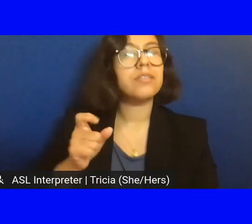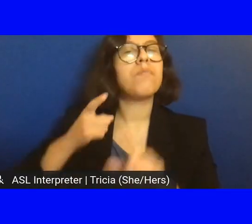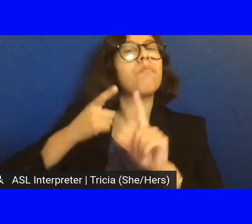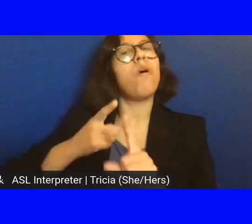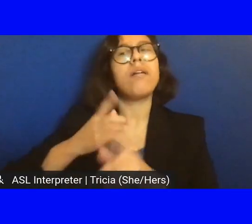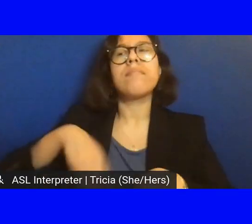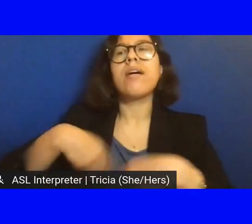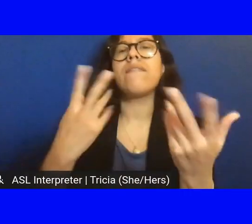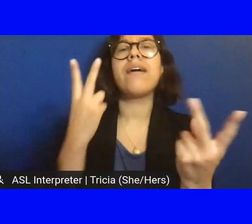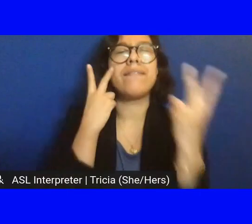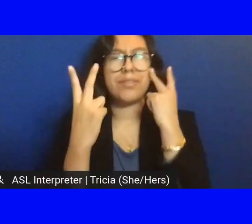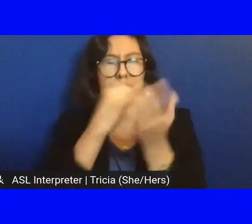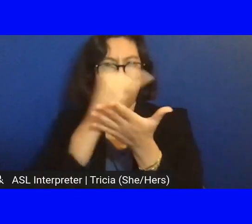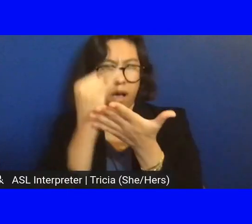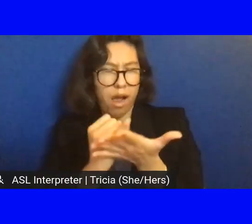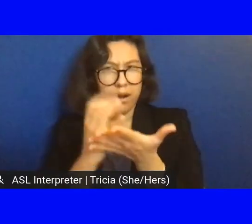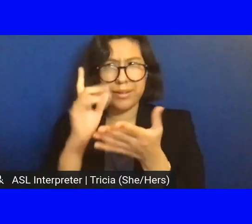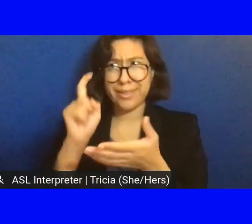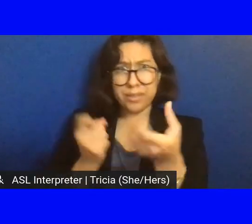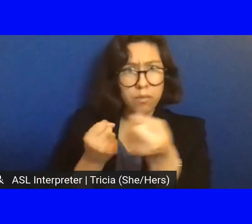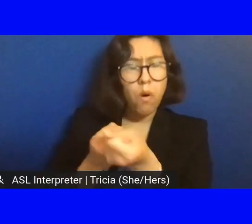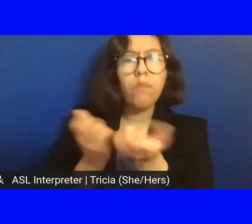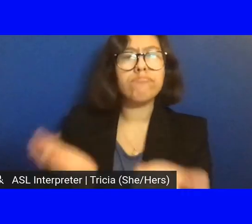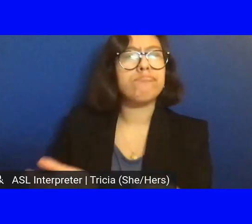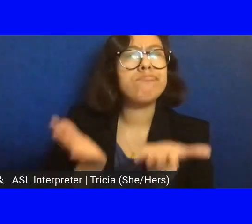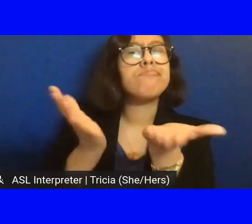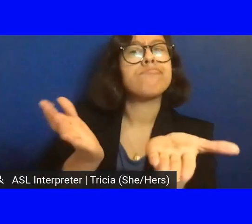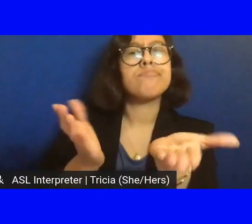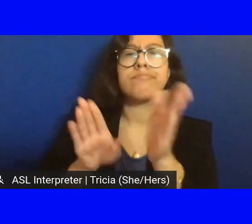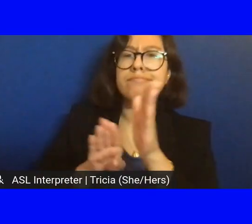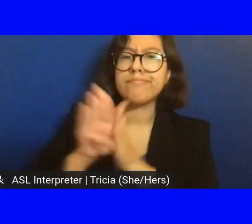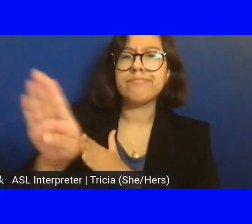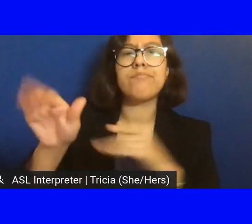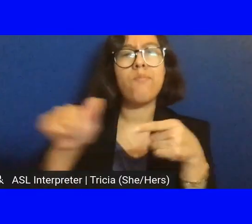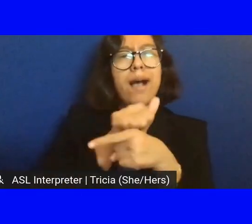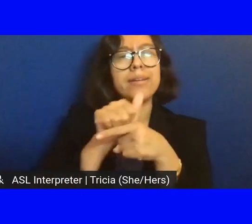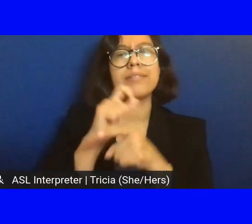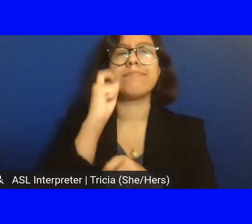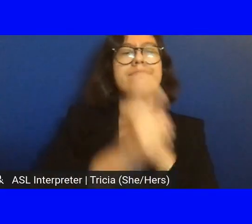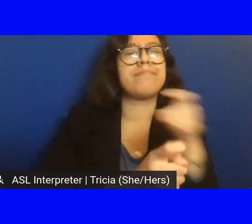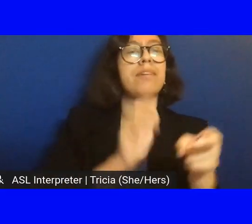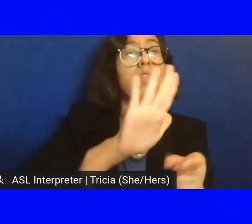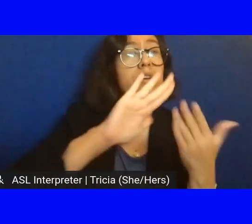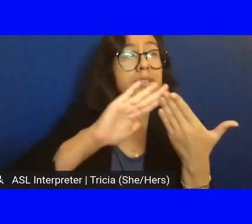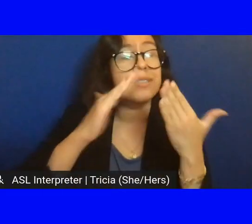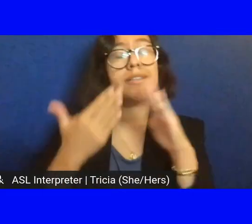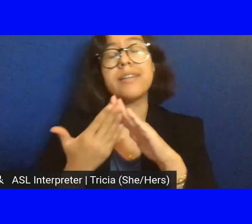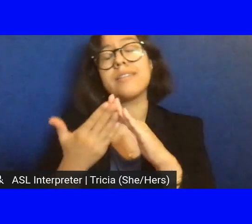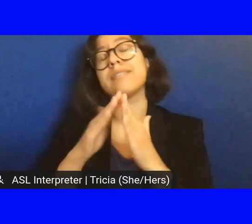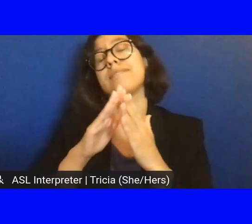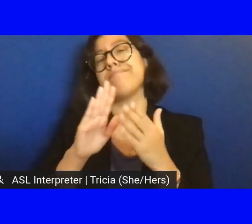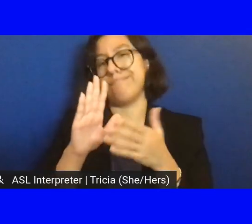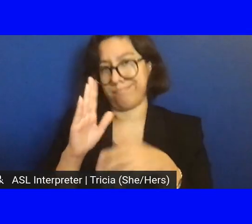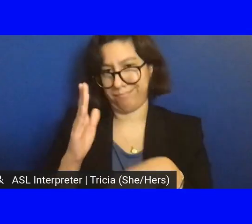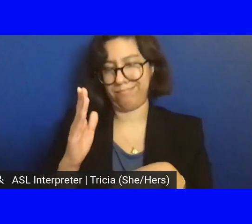visual artists with the support they need to sustain a thriving practice and continue to contribute to their city's arts communities.